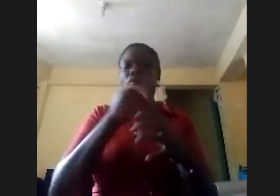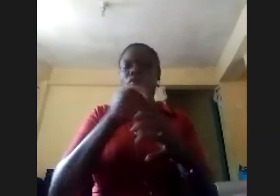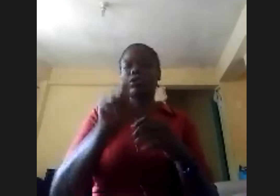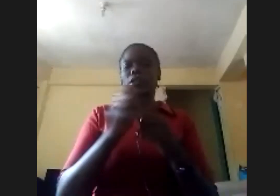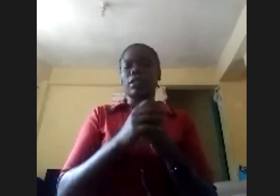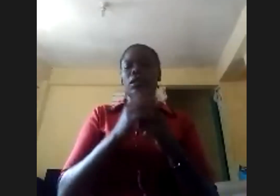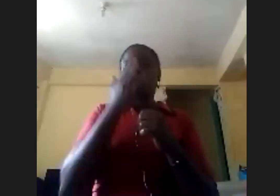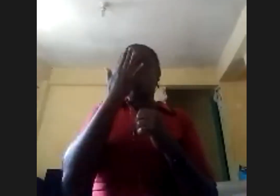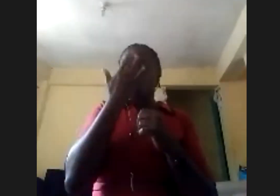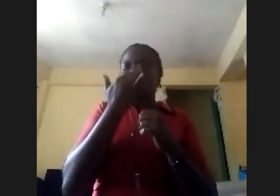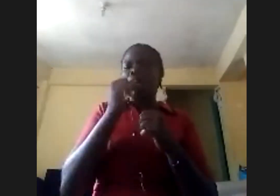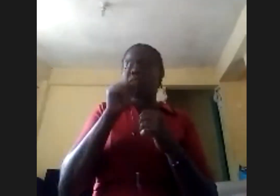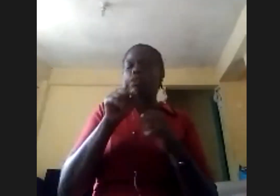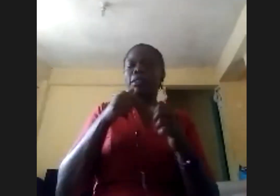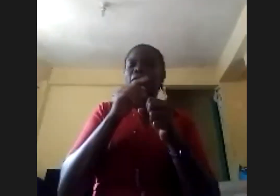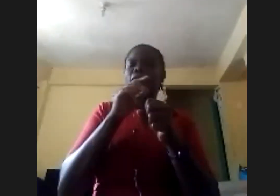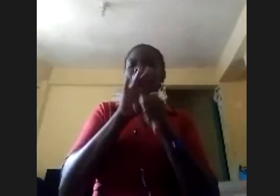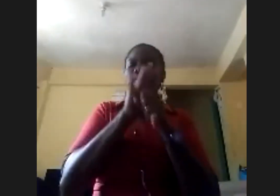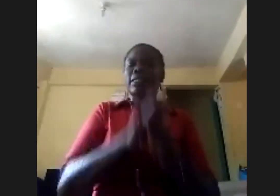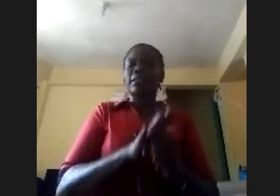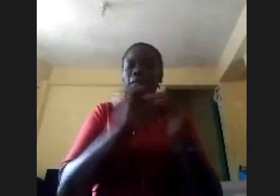to destigmatize mental health?